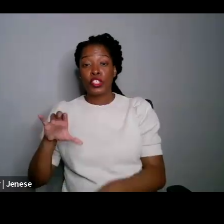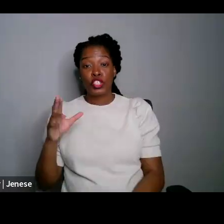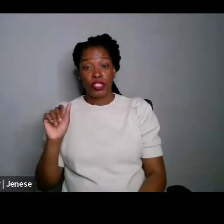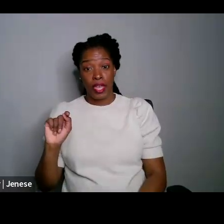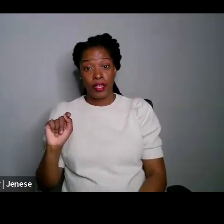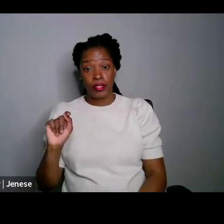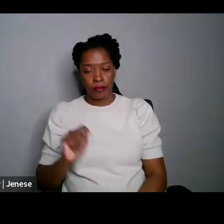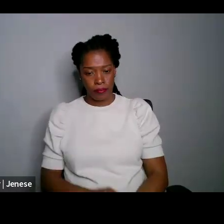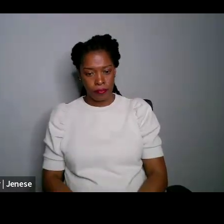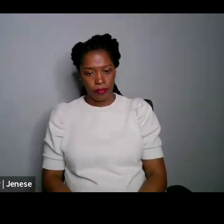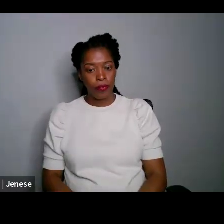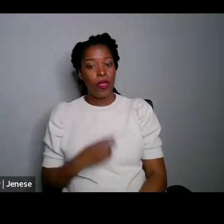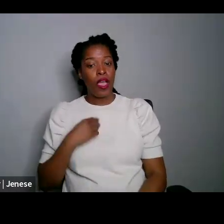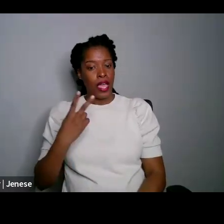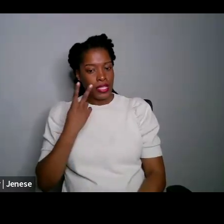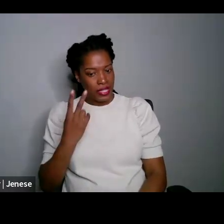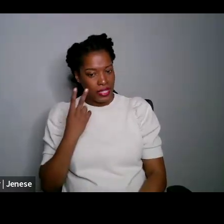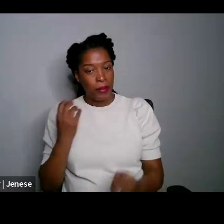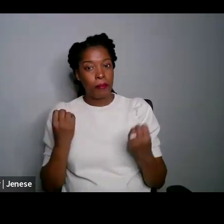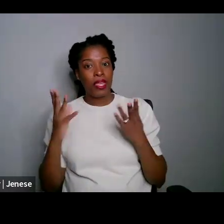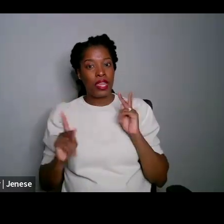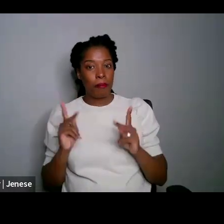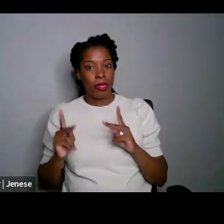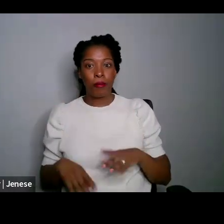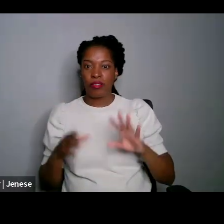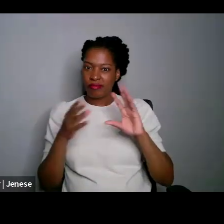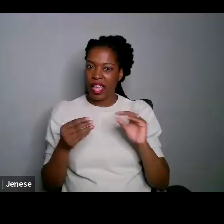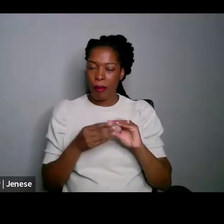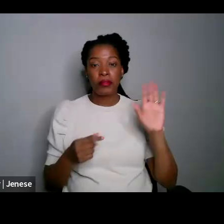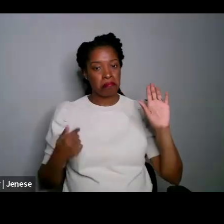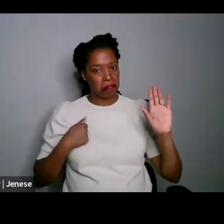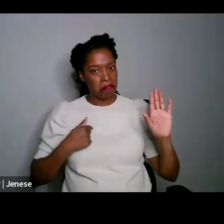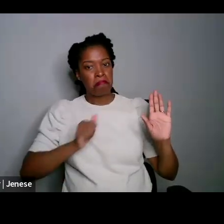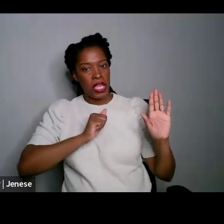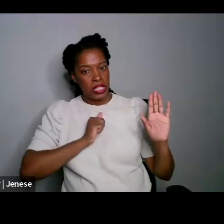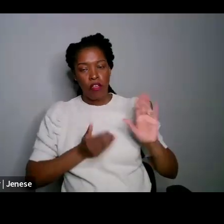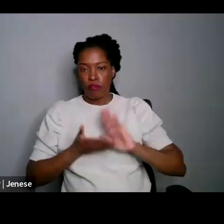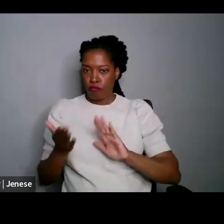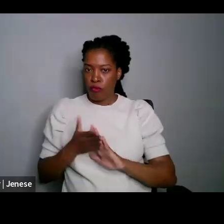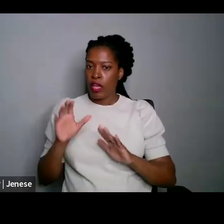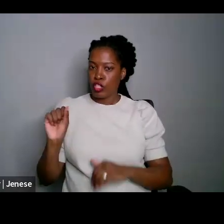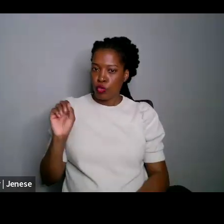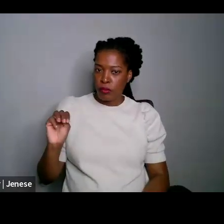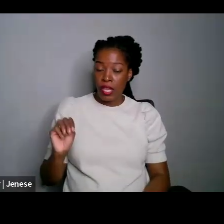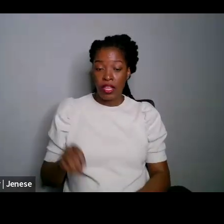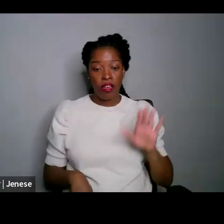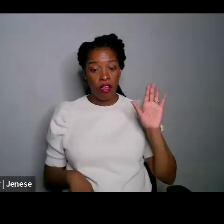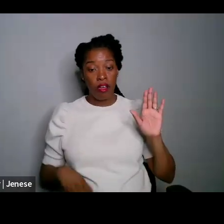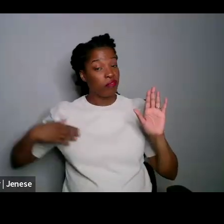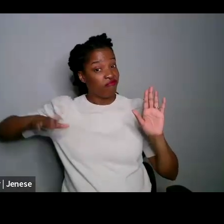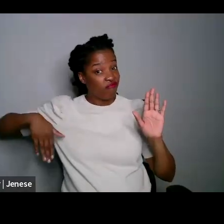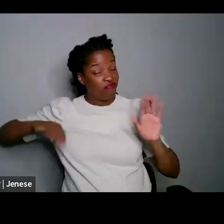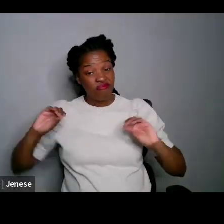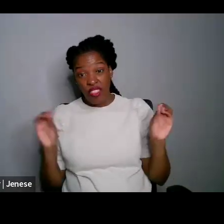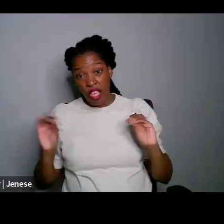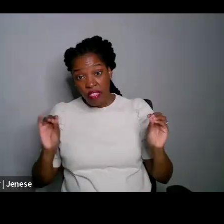I see lots of folks saying, raising their hands that they do run their brands or their businesses' social media, or maybe not yet. And